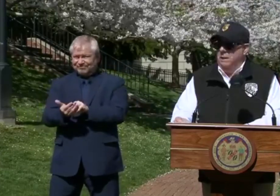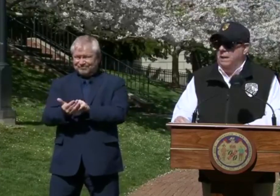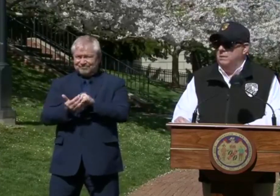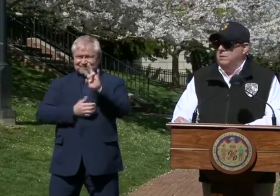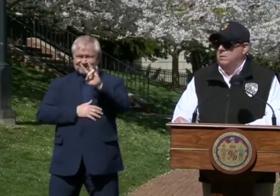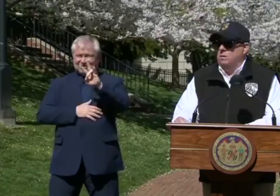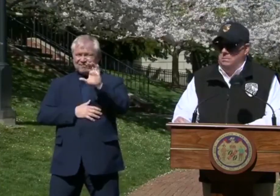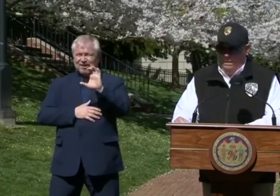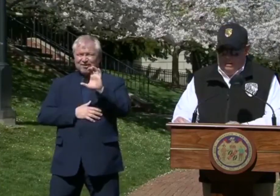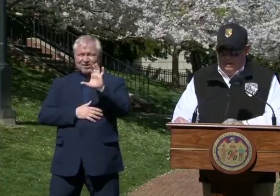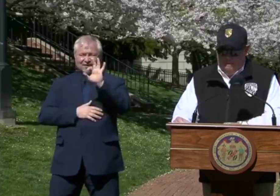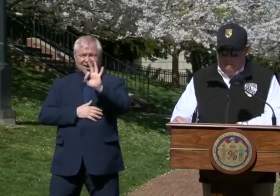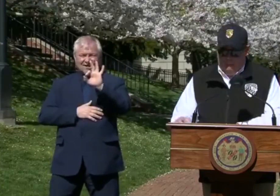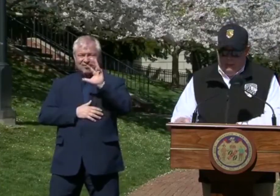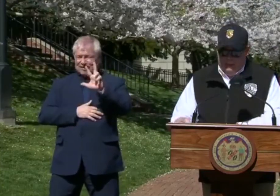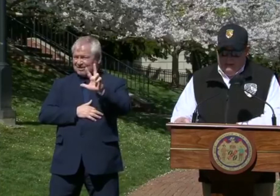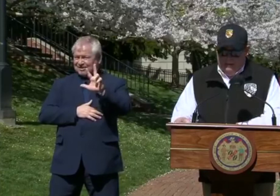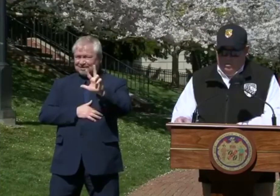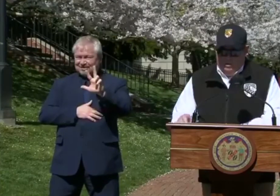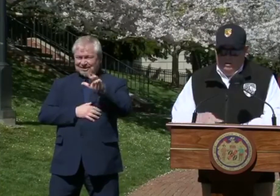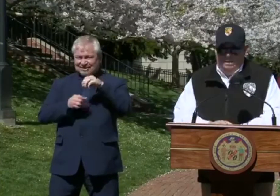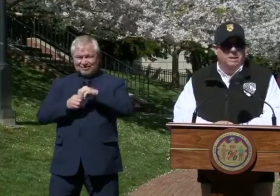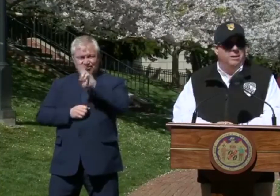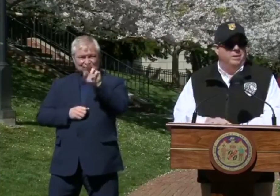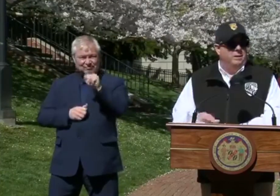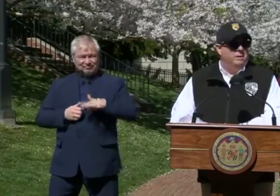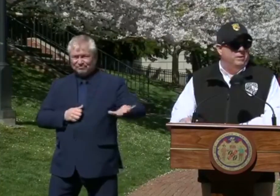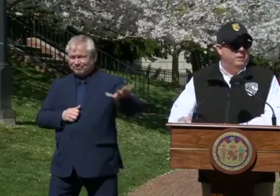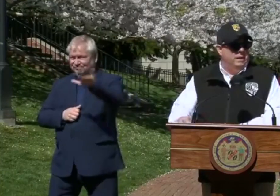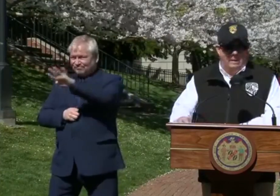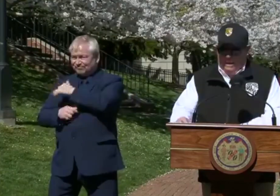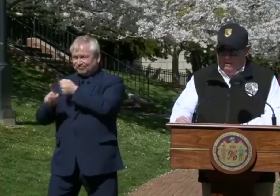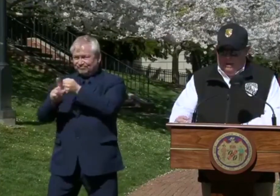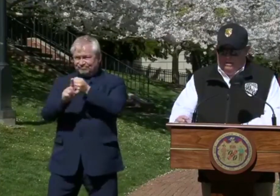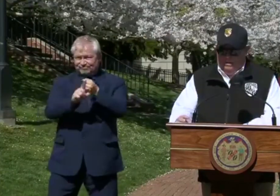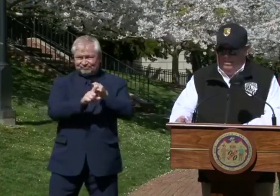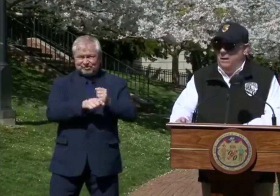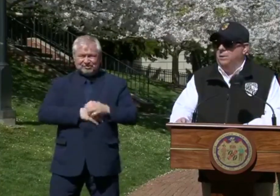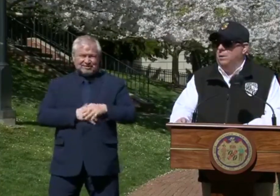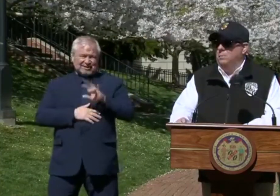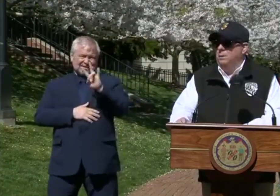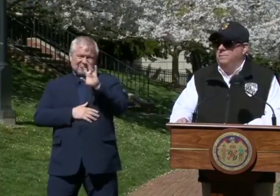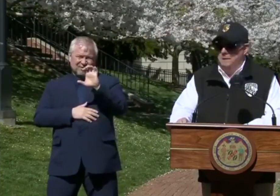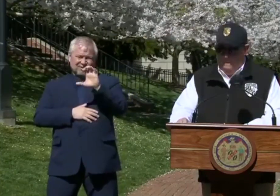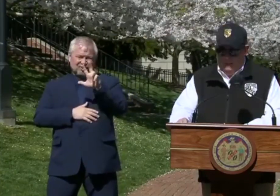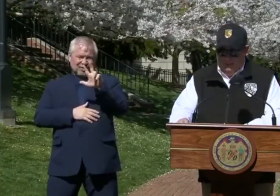142,793 cases across America and more than 738,000 cases around the